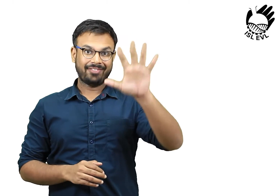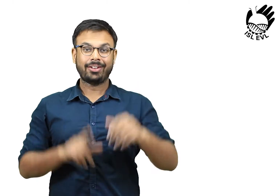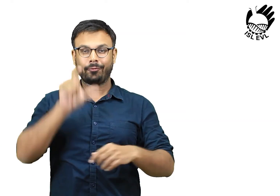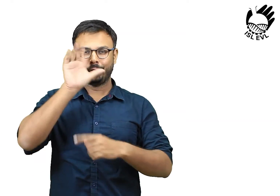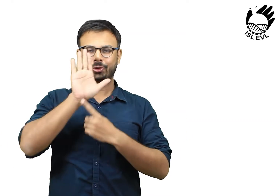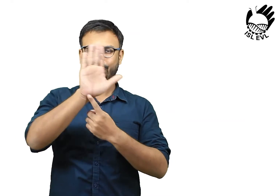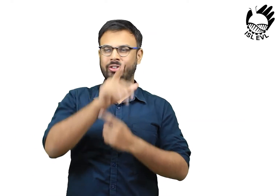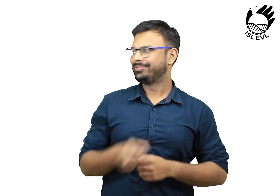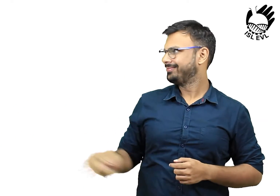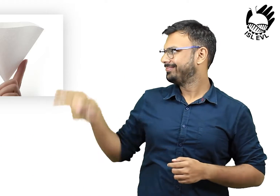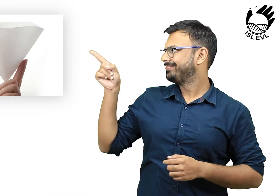making 2 folds